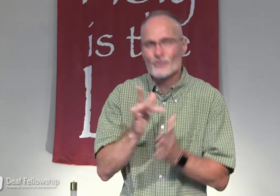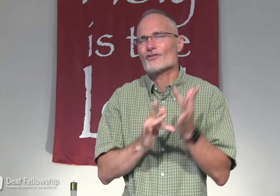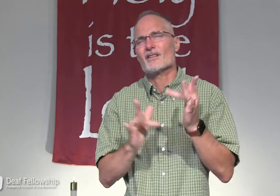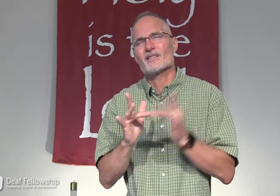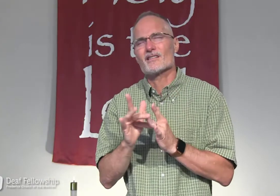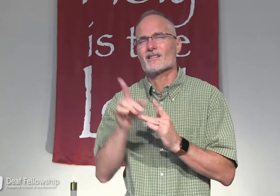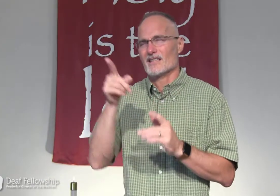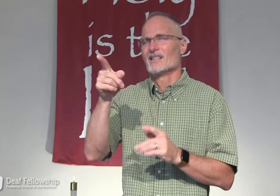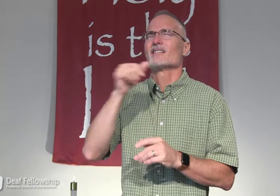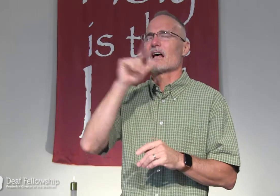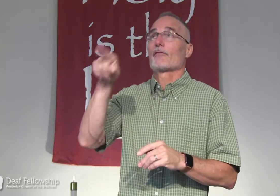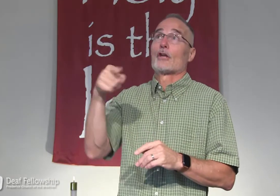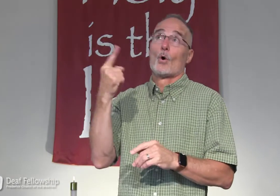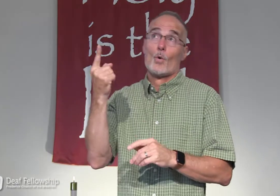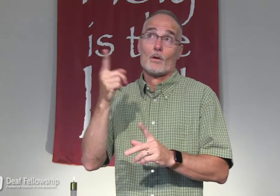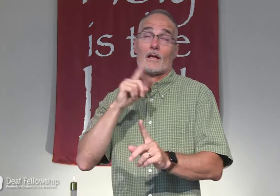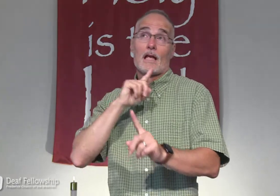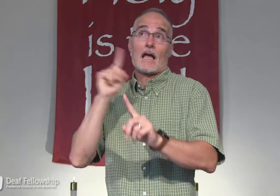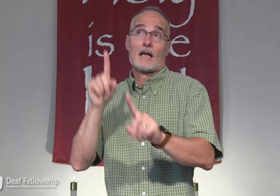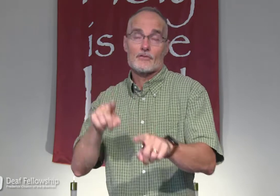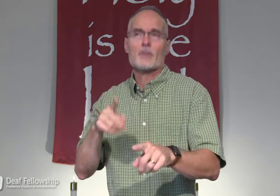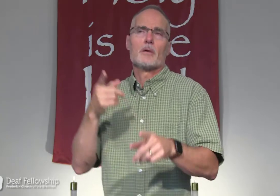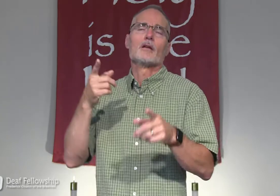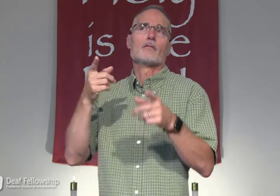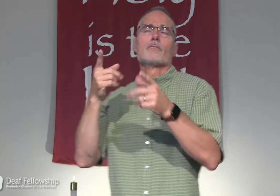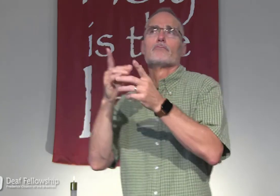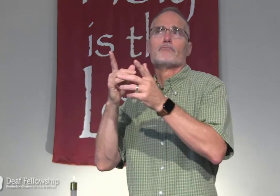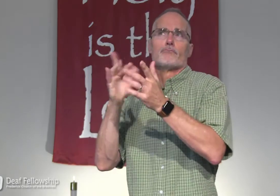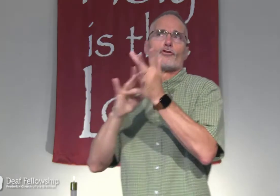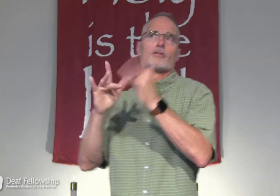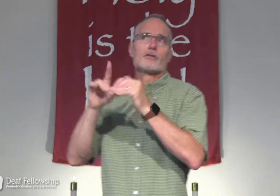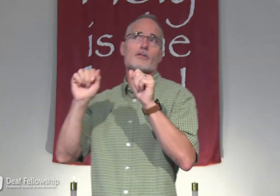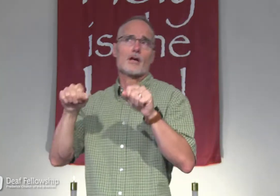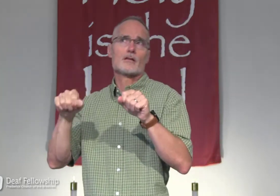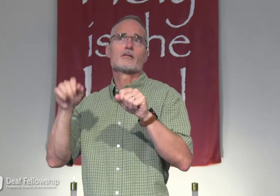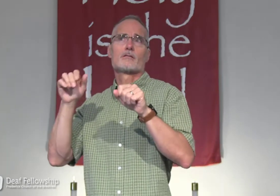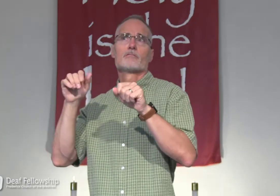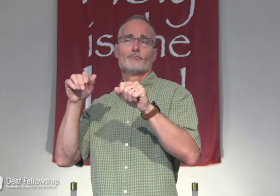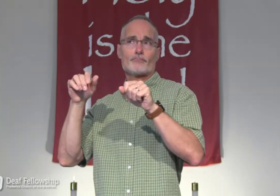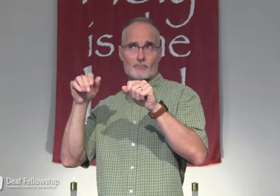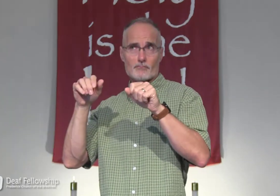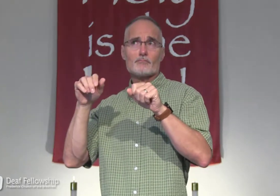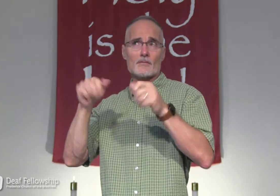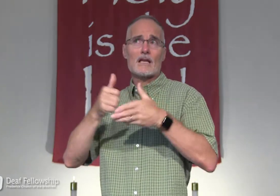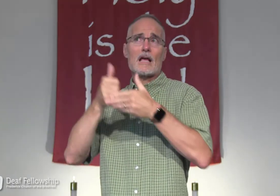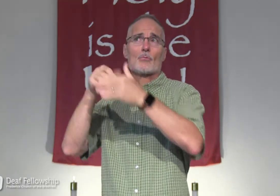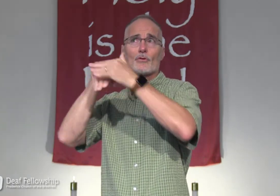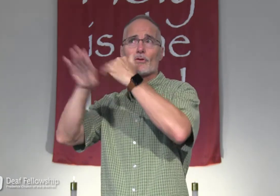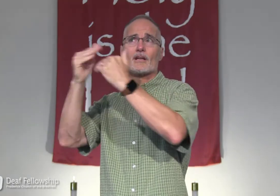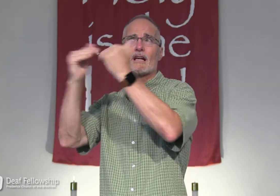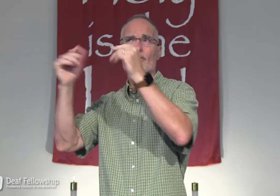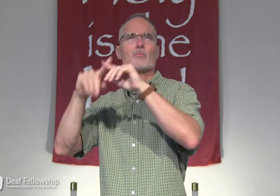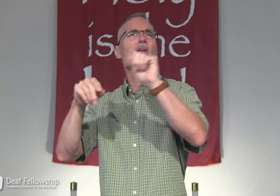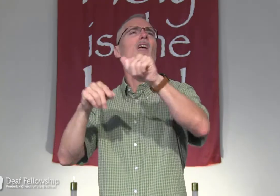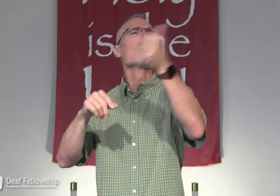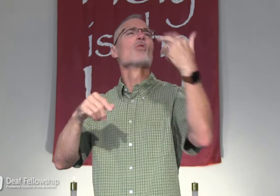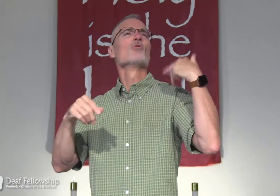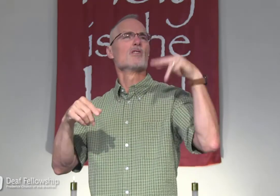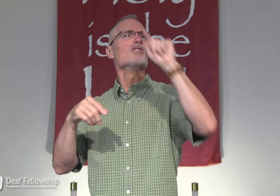someone tries to convince you that Jesus is not the only answer, I mean, yes, you know, he can help you get into